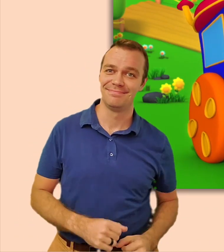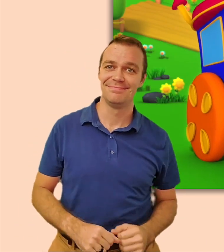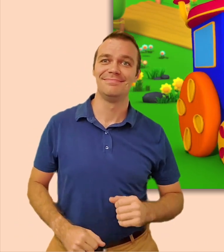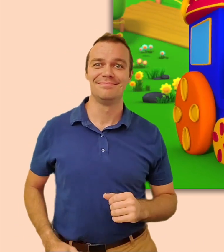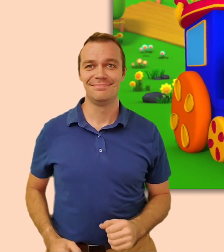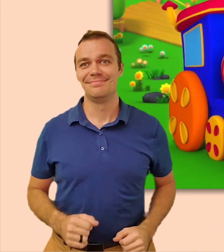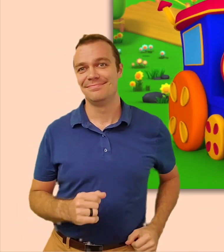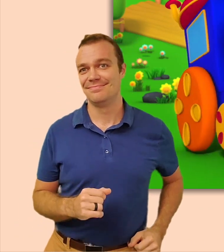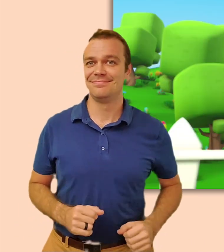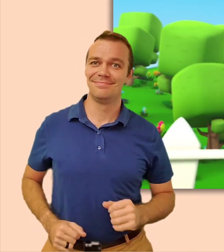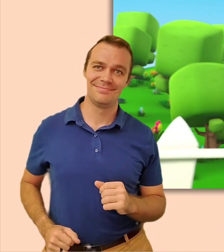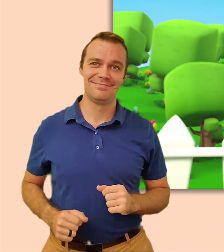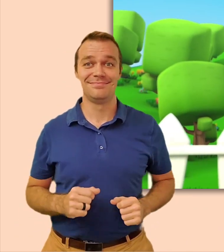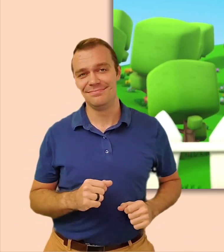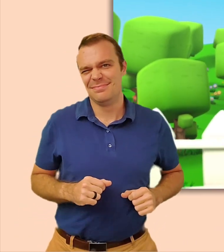E-I-E-I-O.